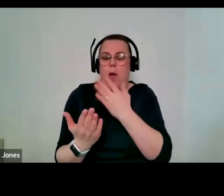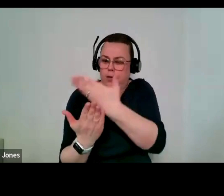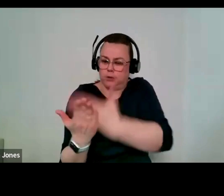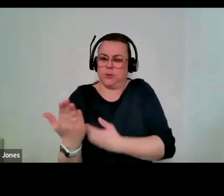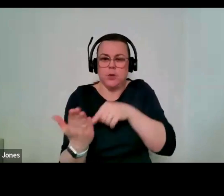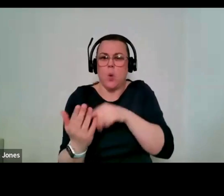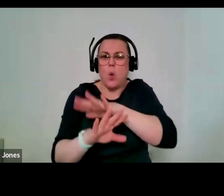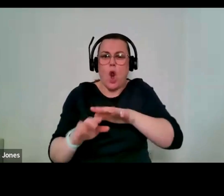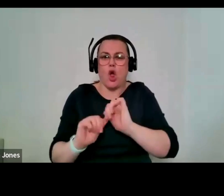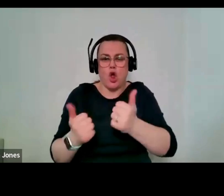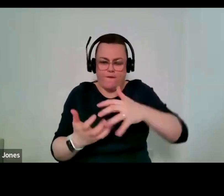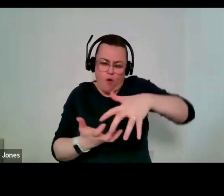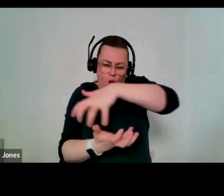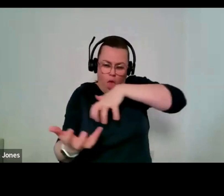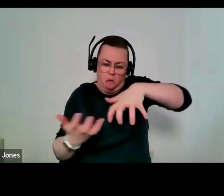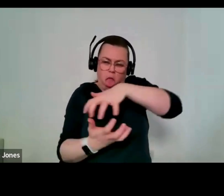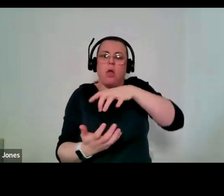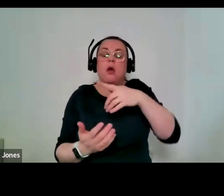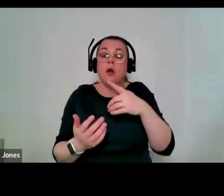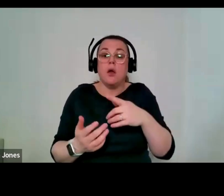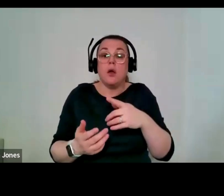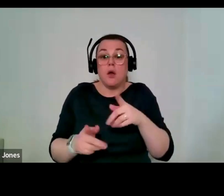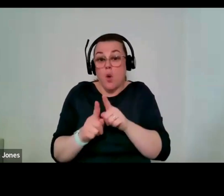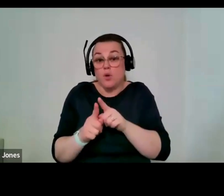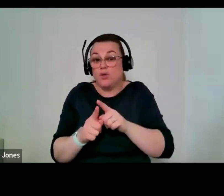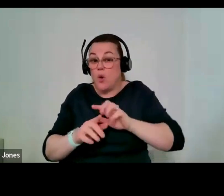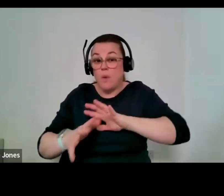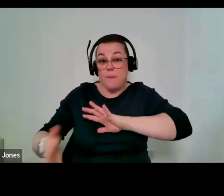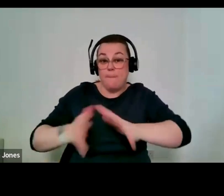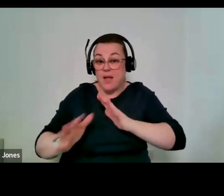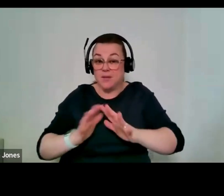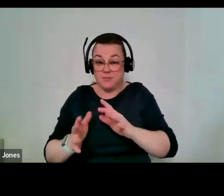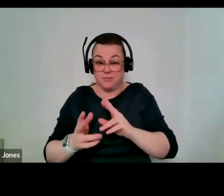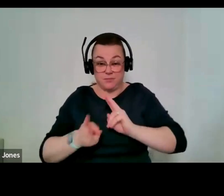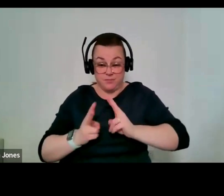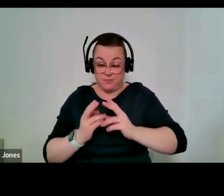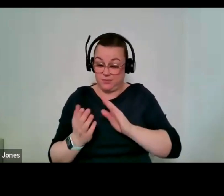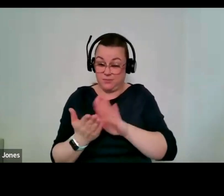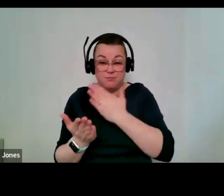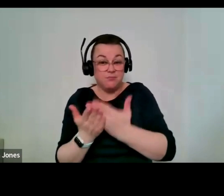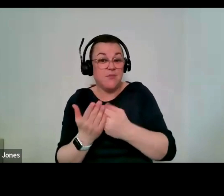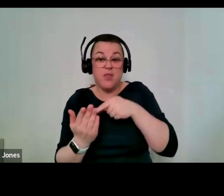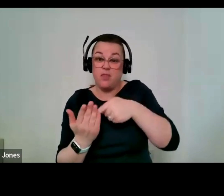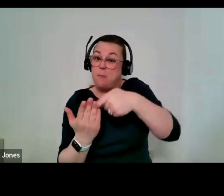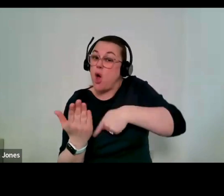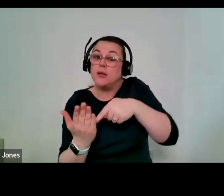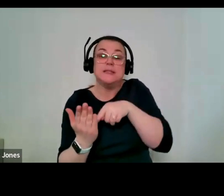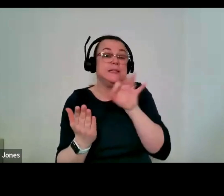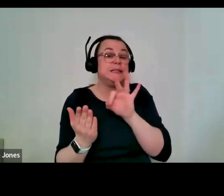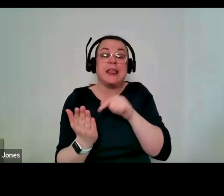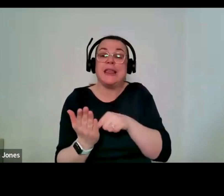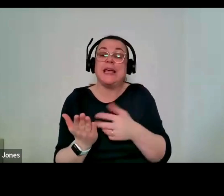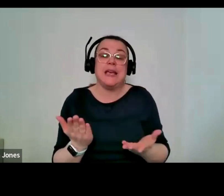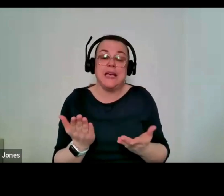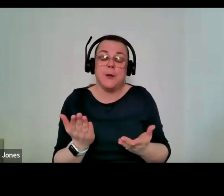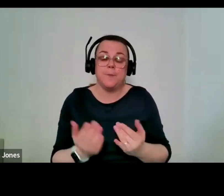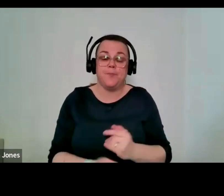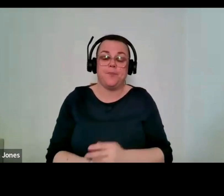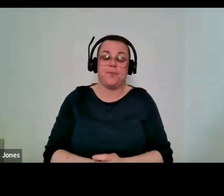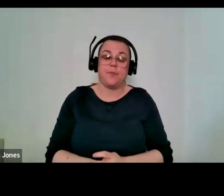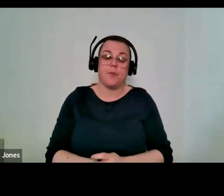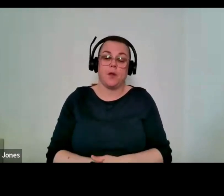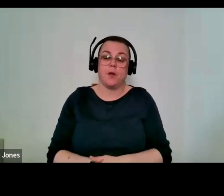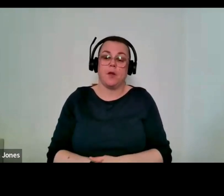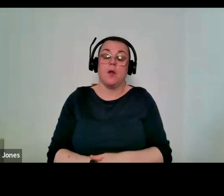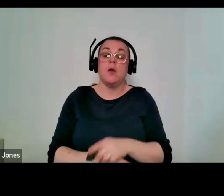stuff. And also no BSL interpretation of those policies. So these are just some examples of